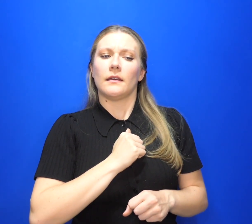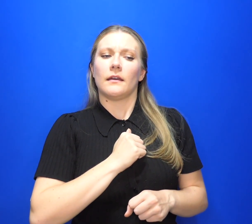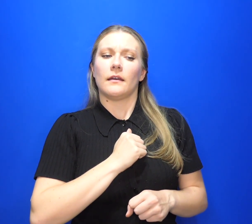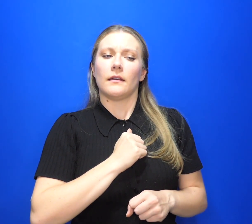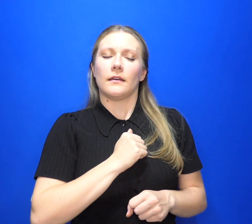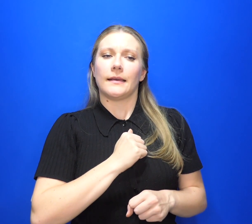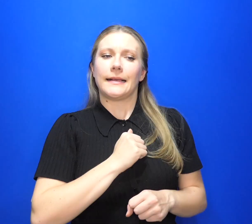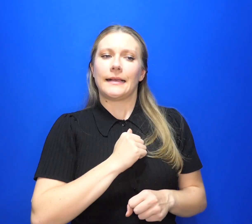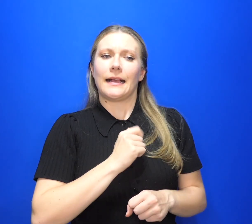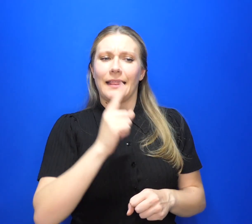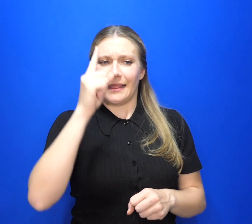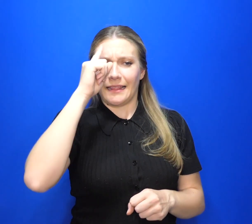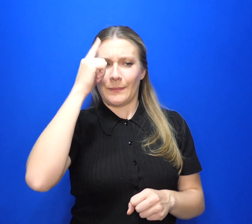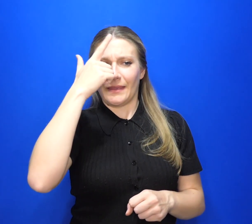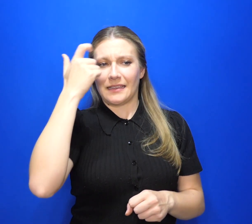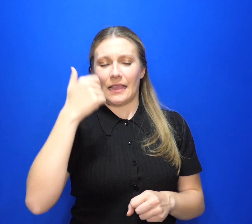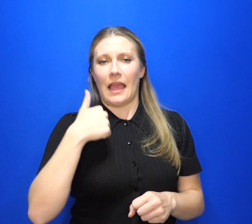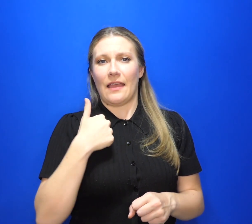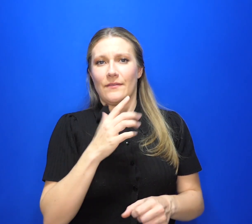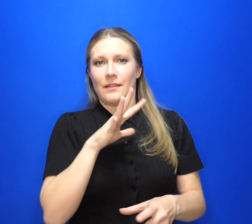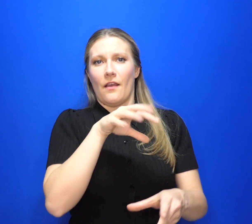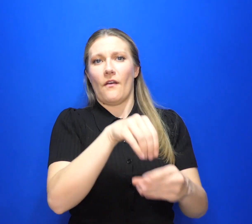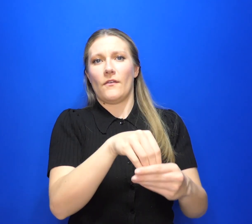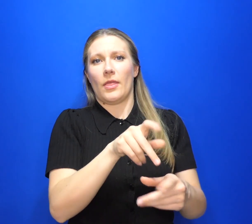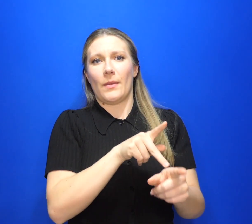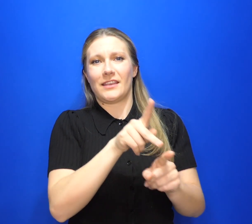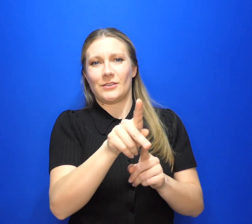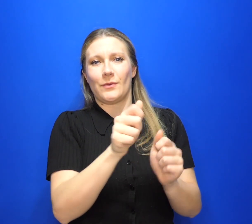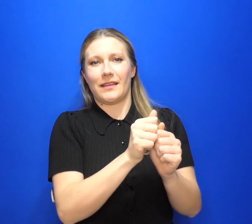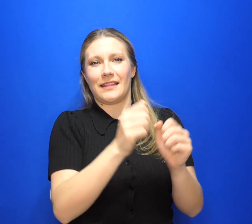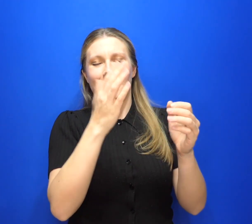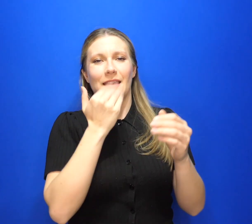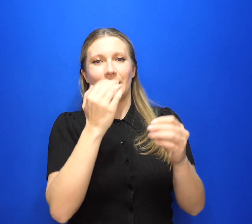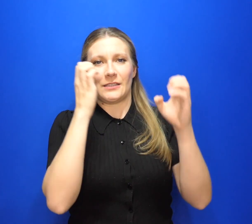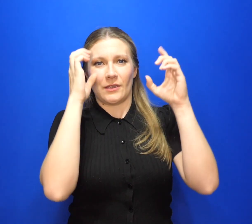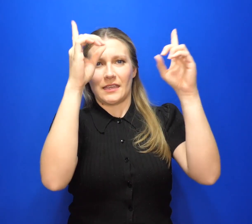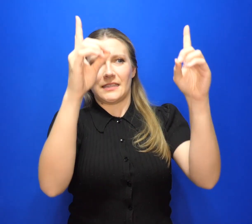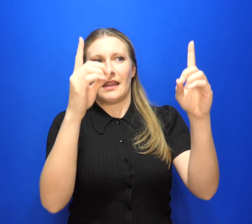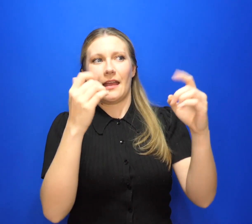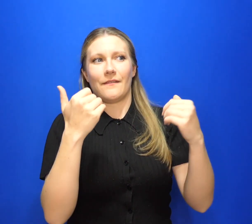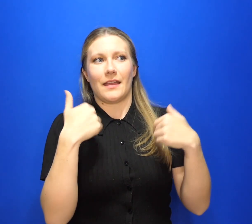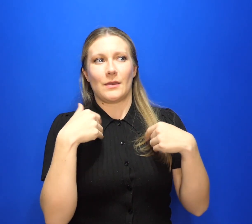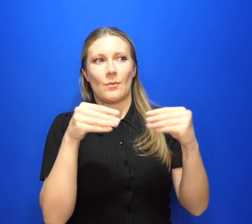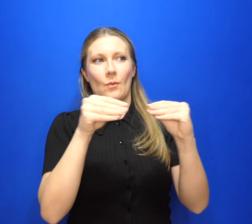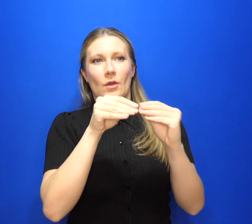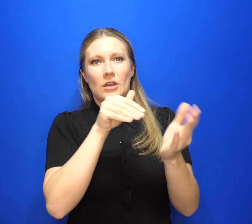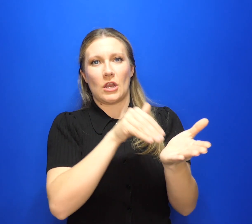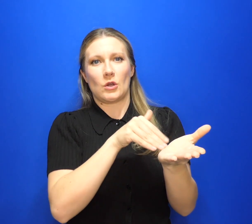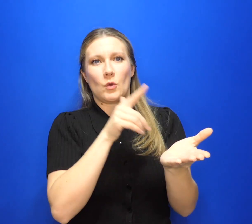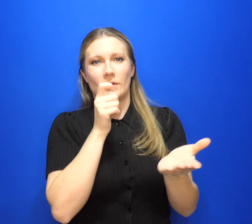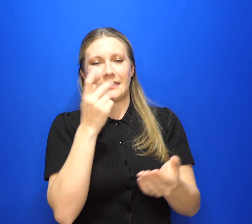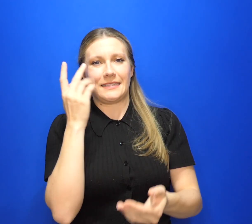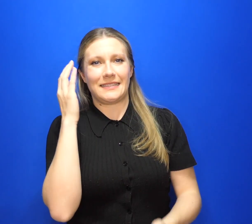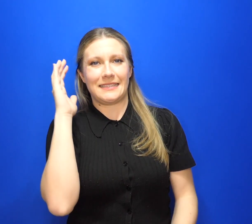diabetes education, I've had more doctors who seem almost standoffish, kind